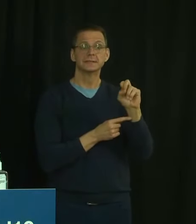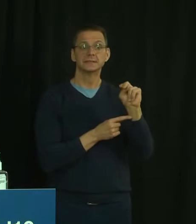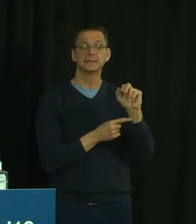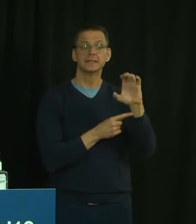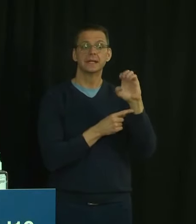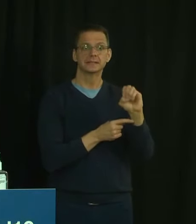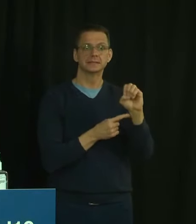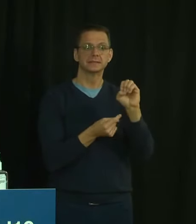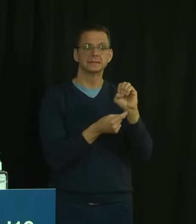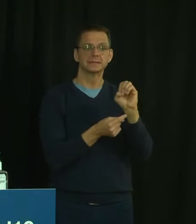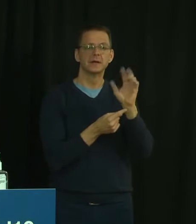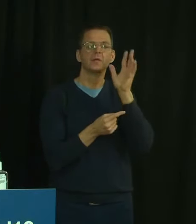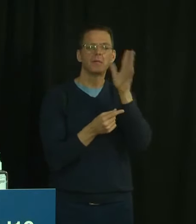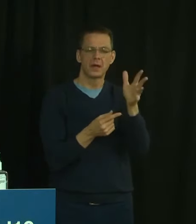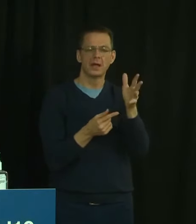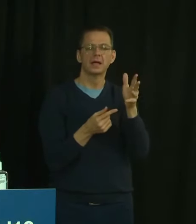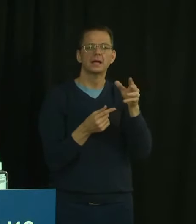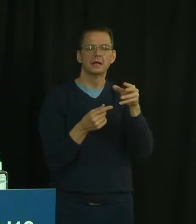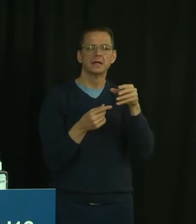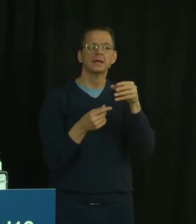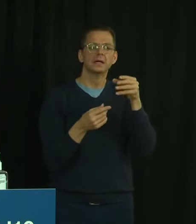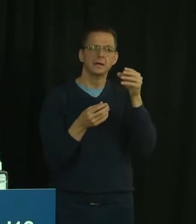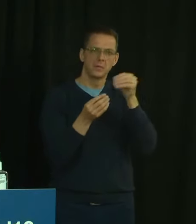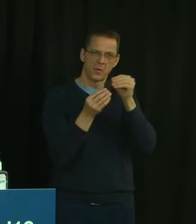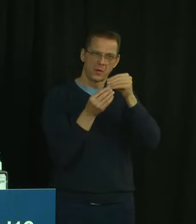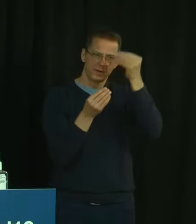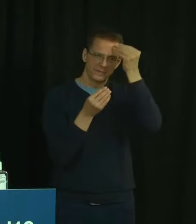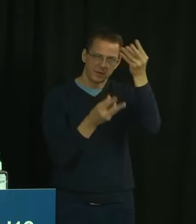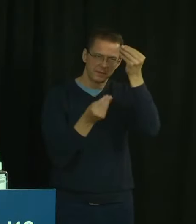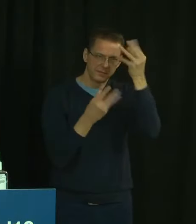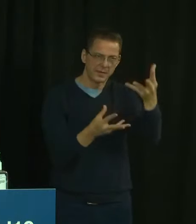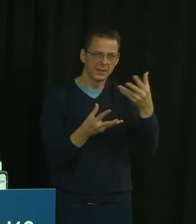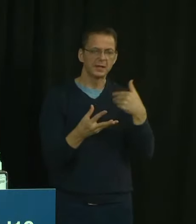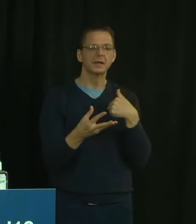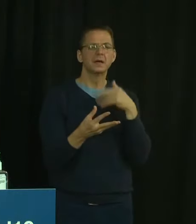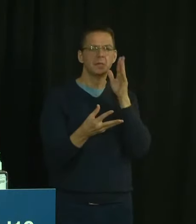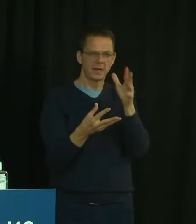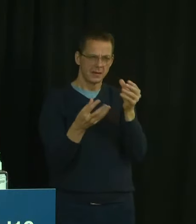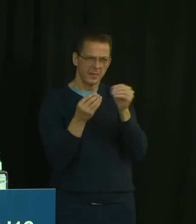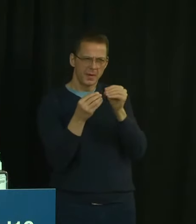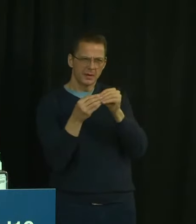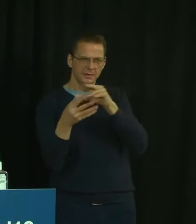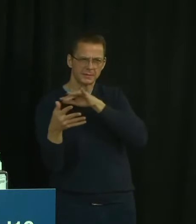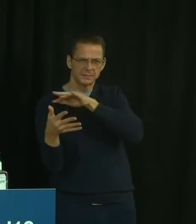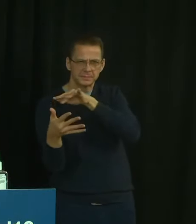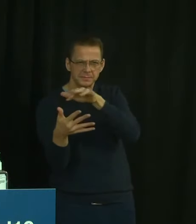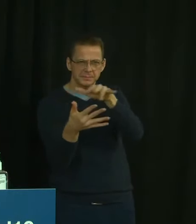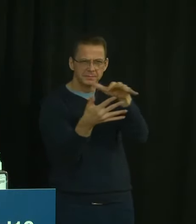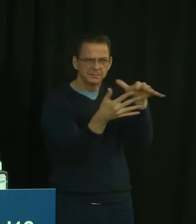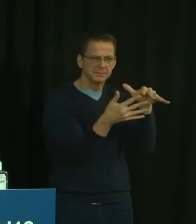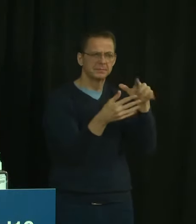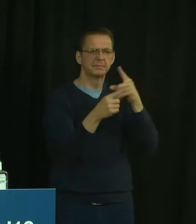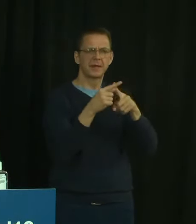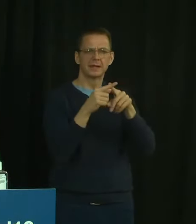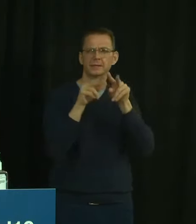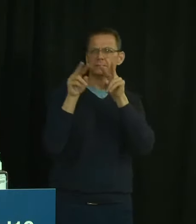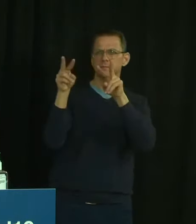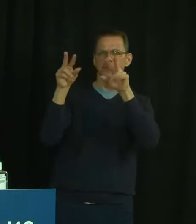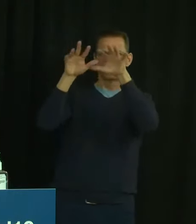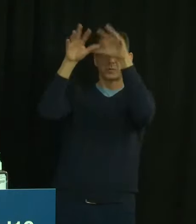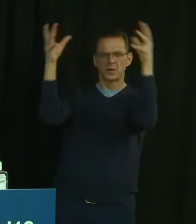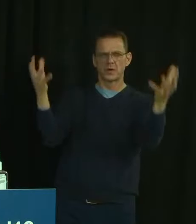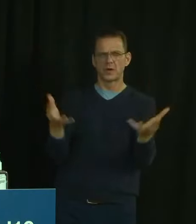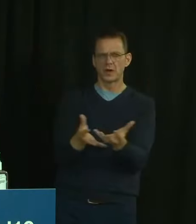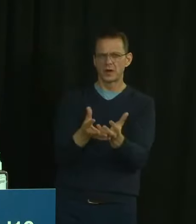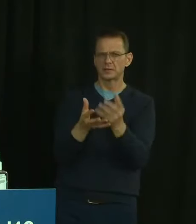understandable. However, I want to assure you that this temporary pause is the result of our robust safety monitoring working the way